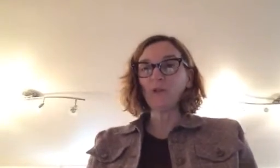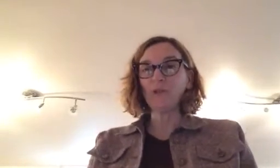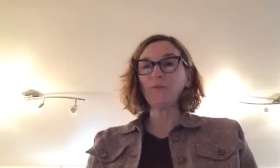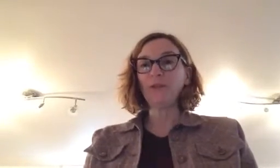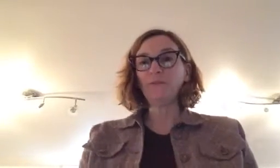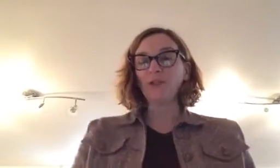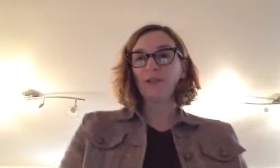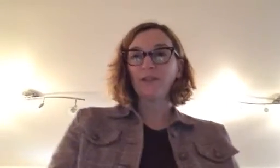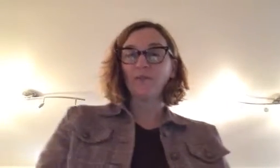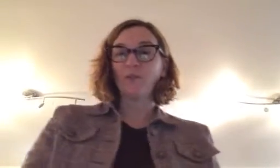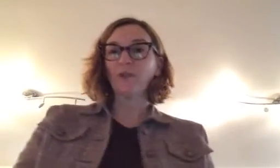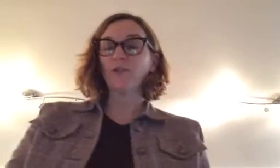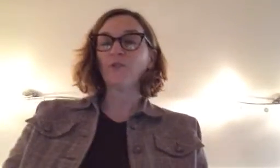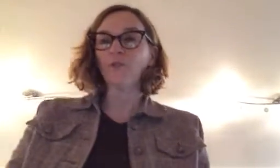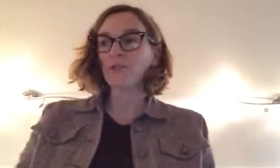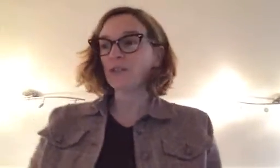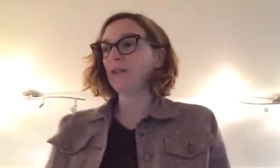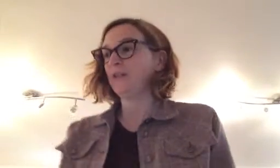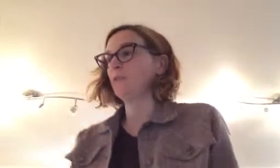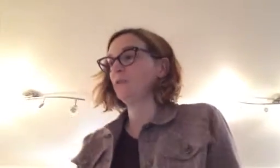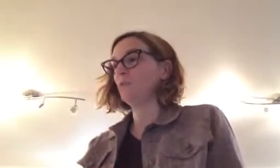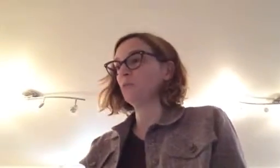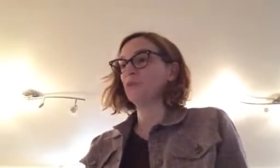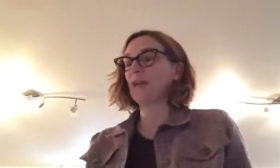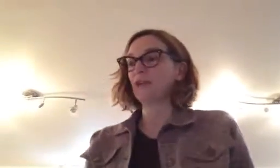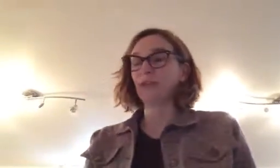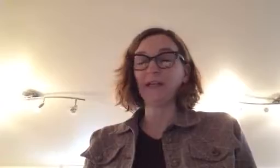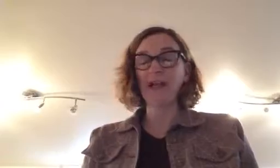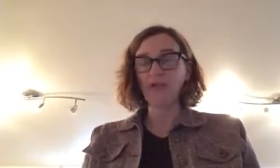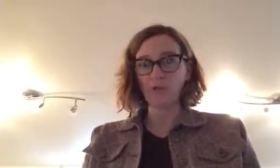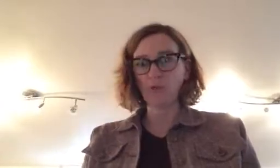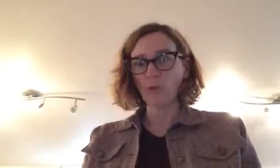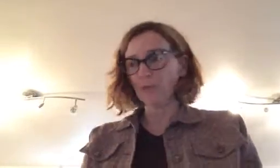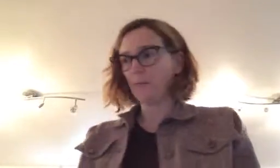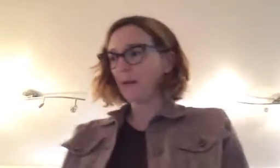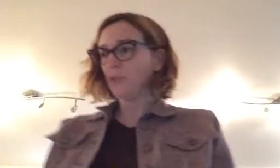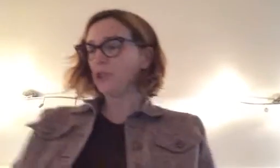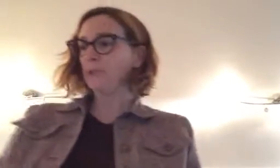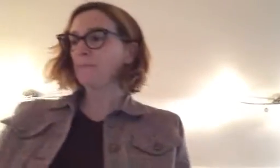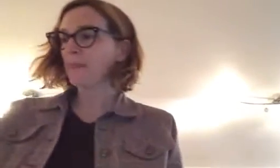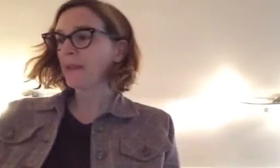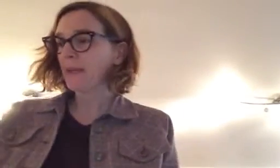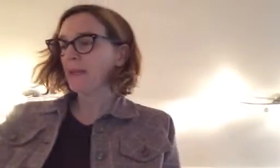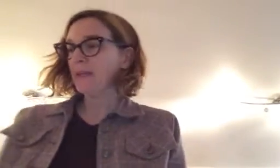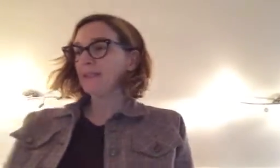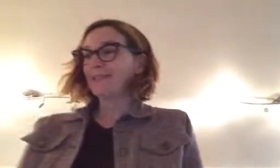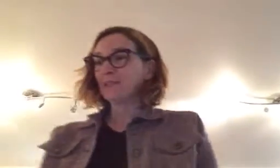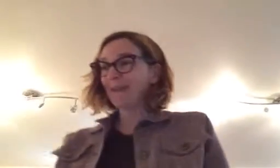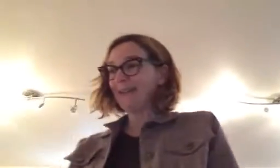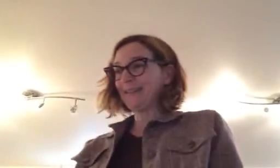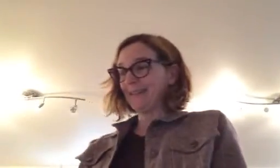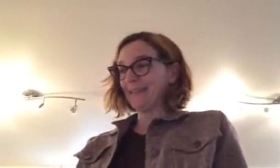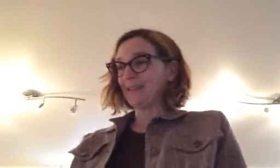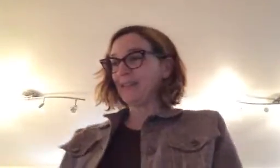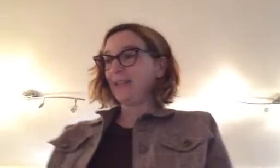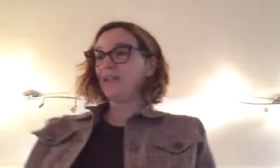which meant, much like some of the work of John Wilkes, no one was actually allowed to openly publish it. Despite this, it